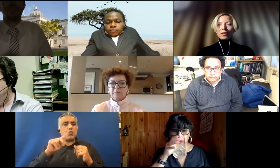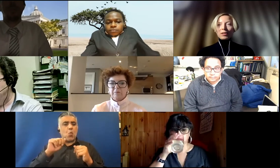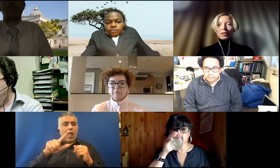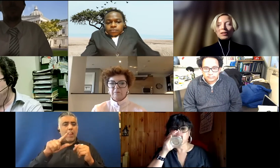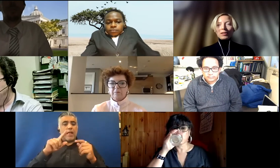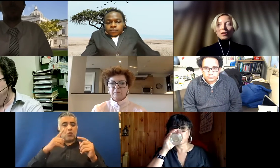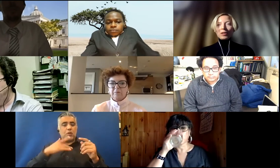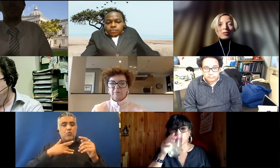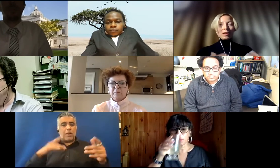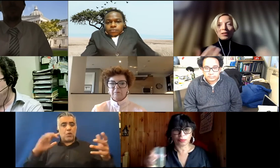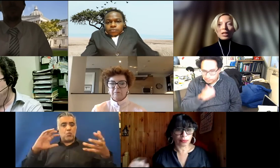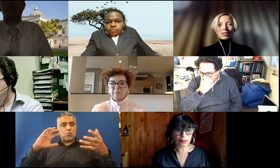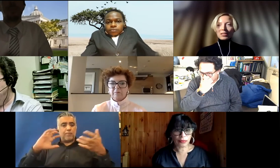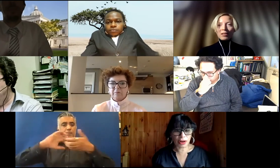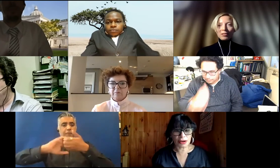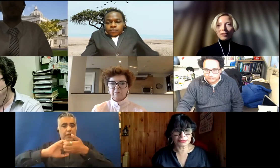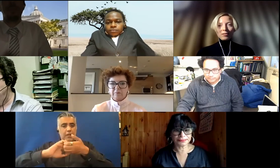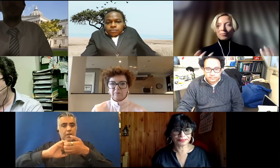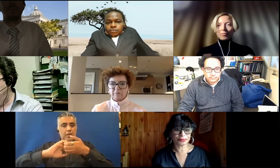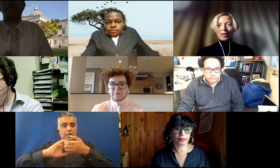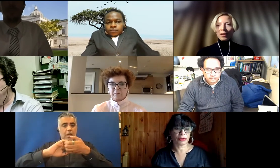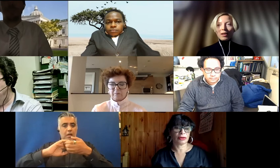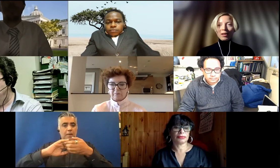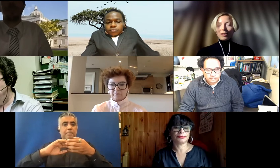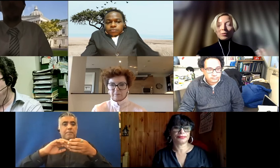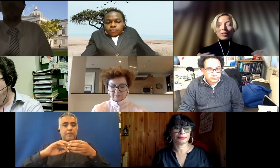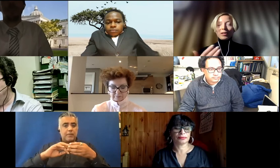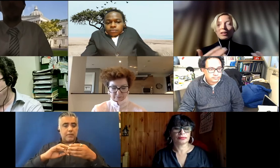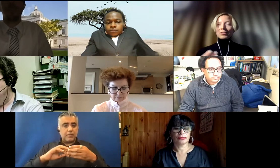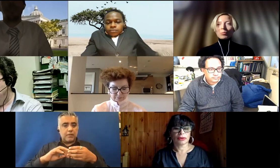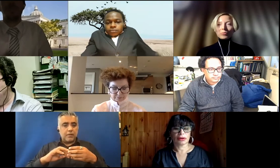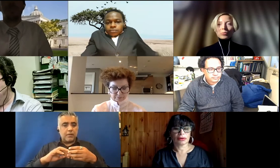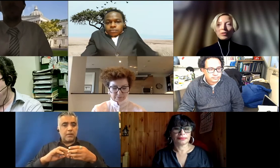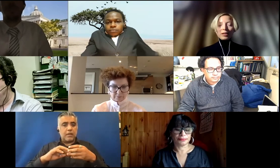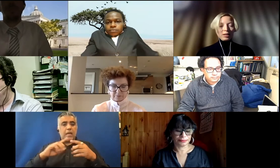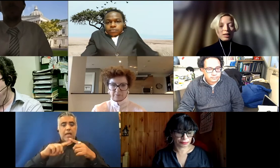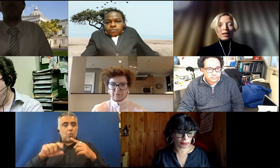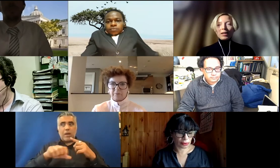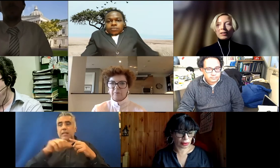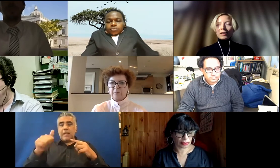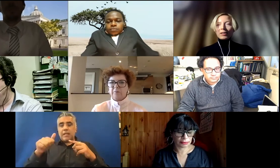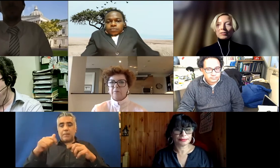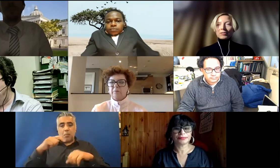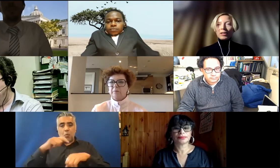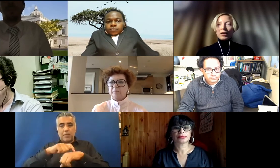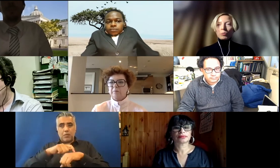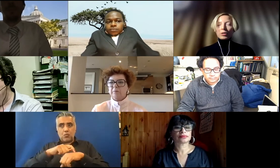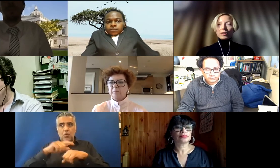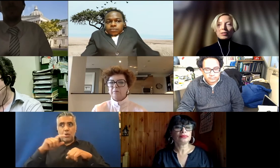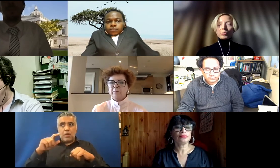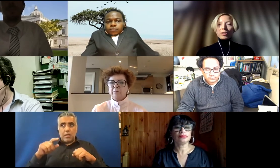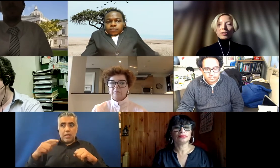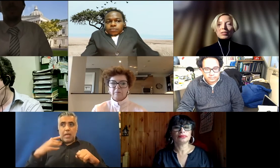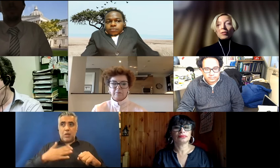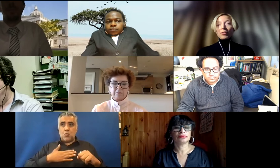together in a greater scale than any time before that. And in